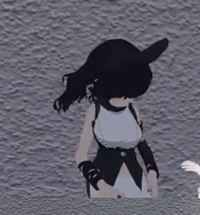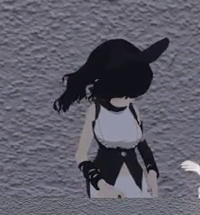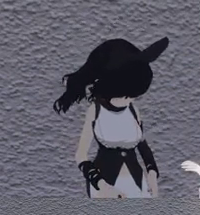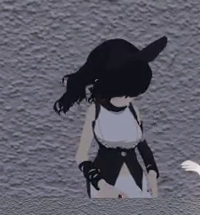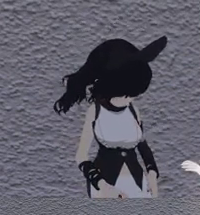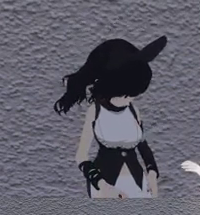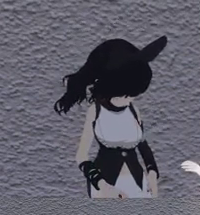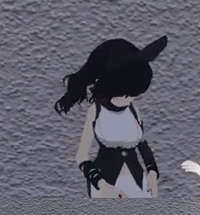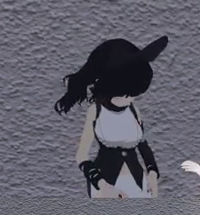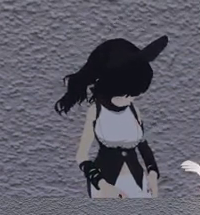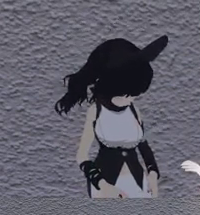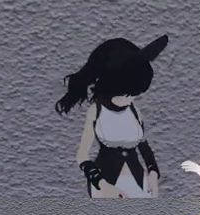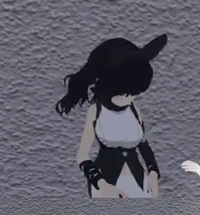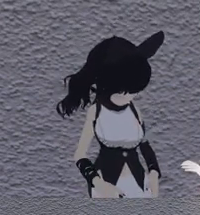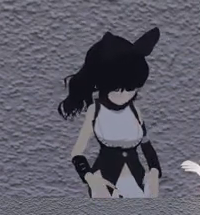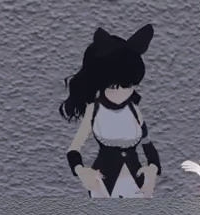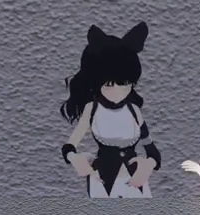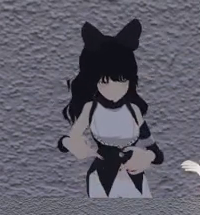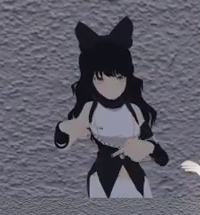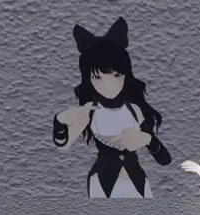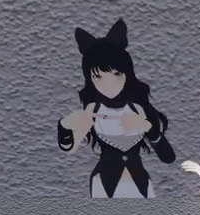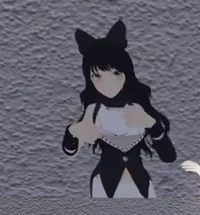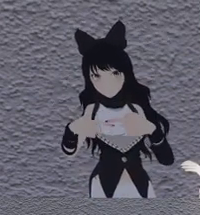Sorry. Okay.